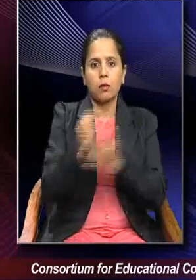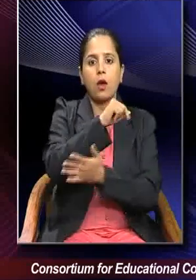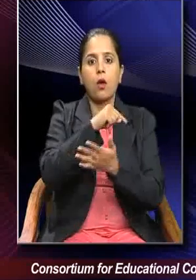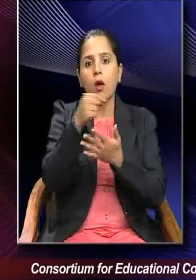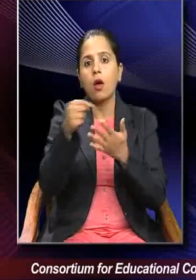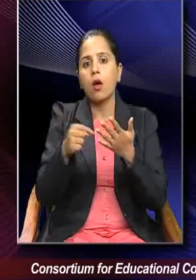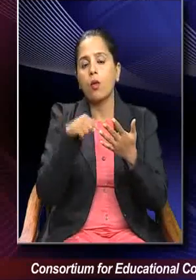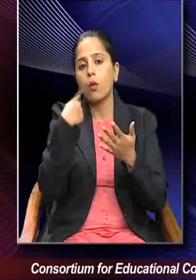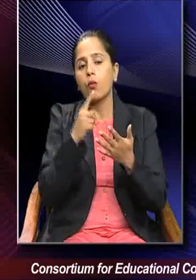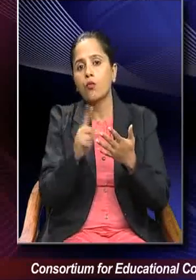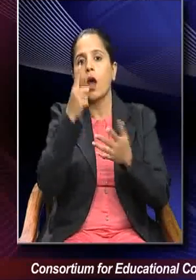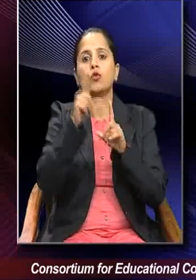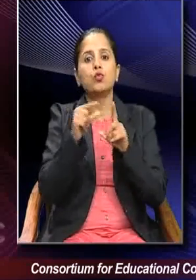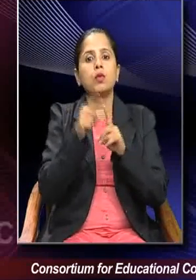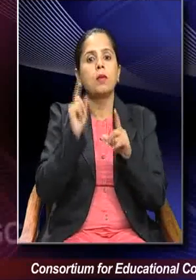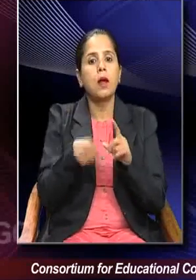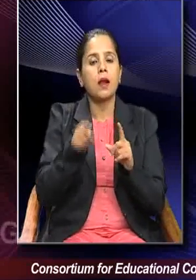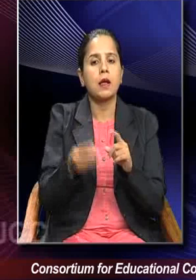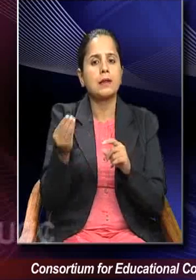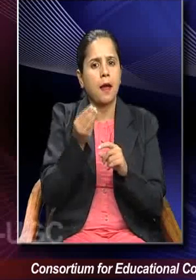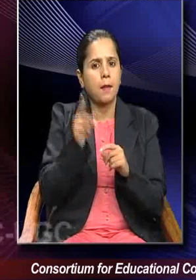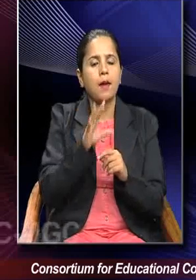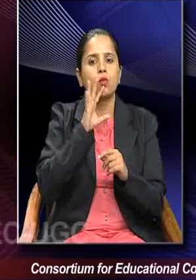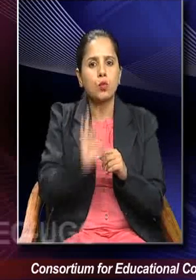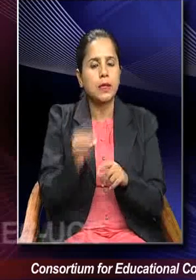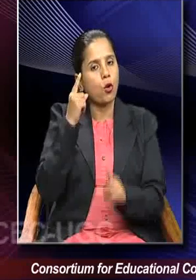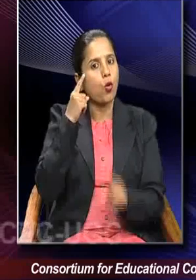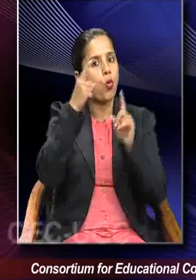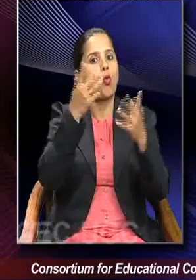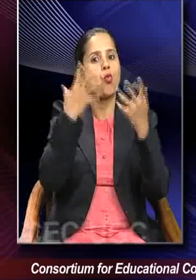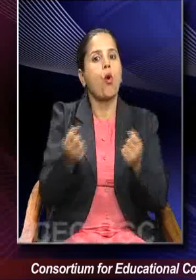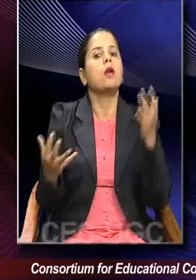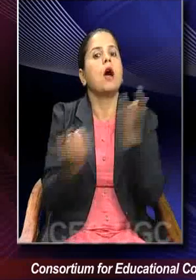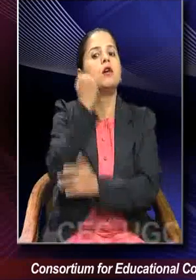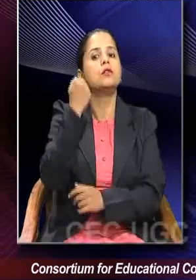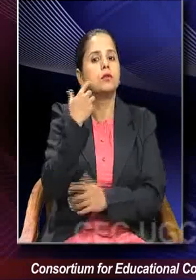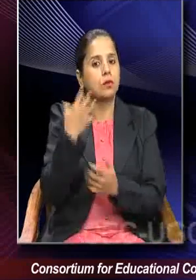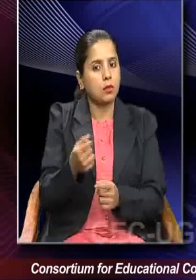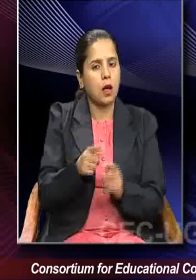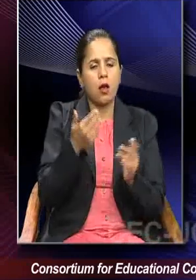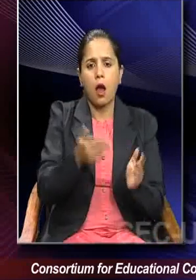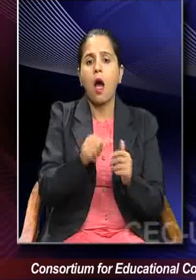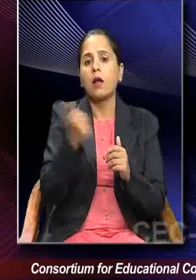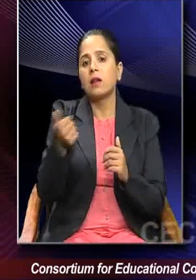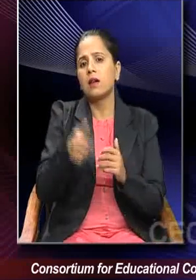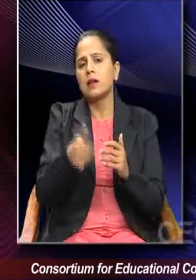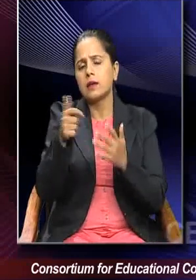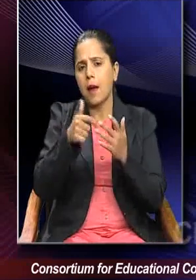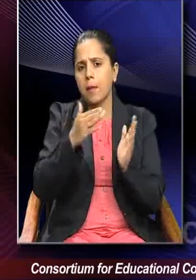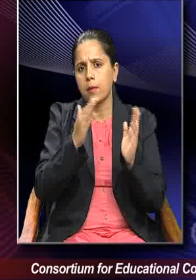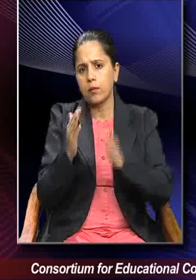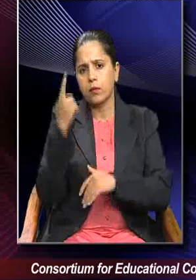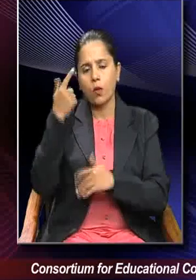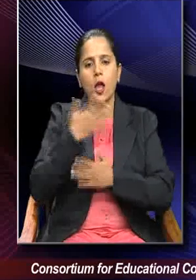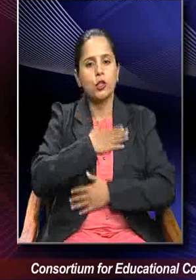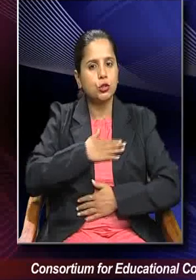the chorus, make some realistic goals, and set aside time for